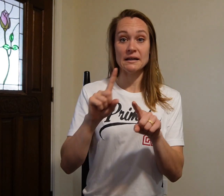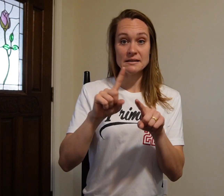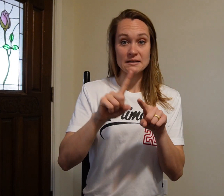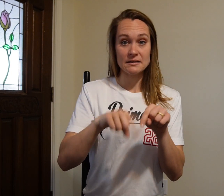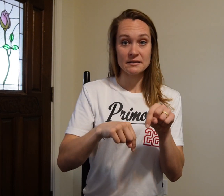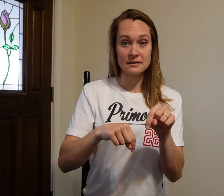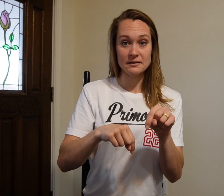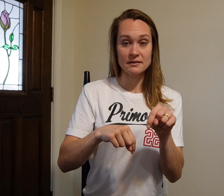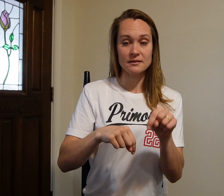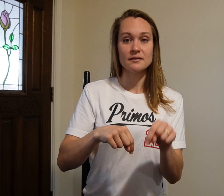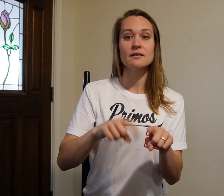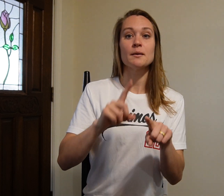But